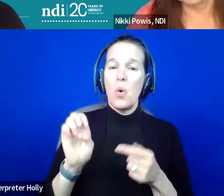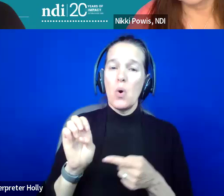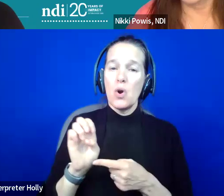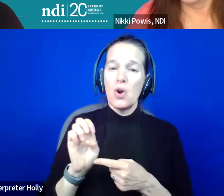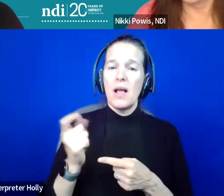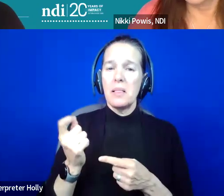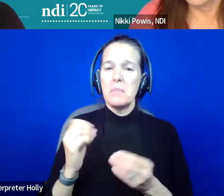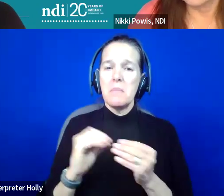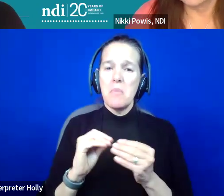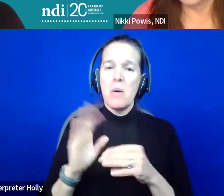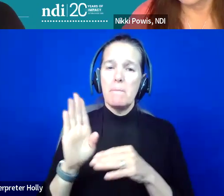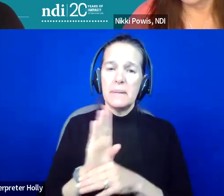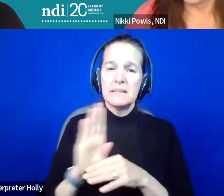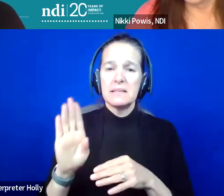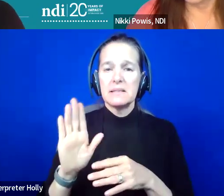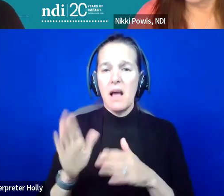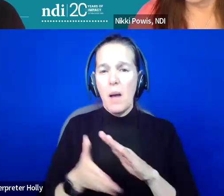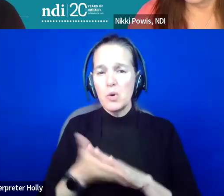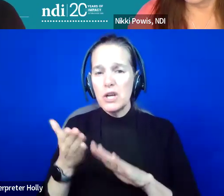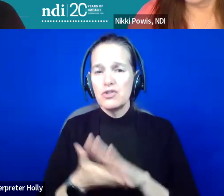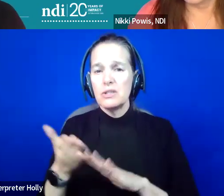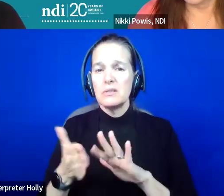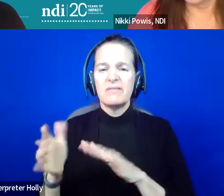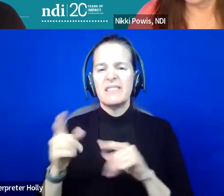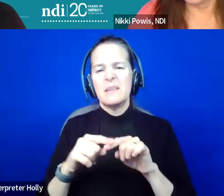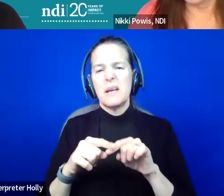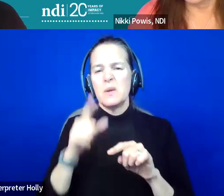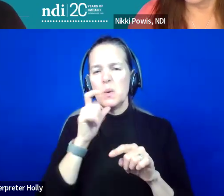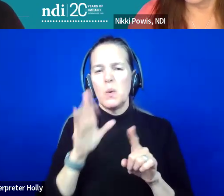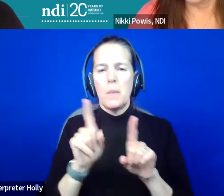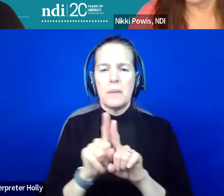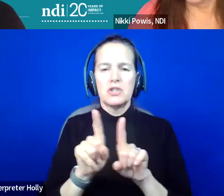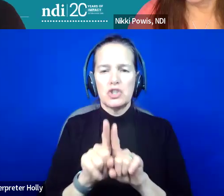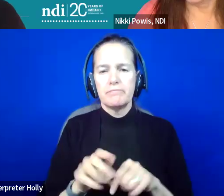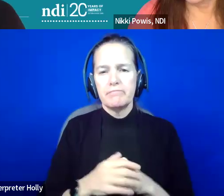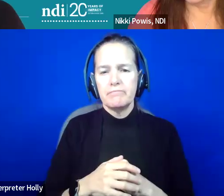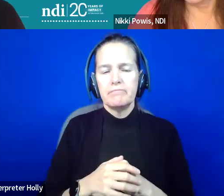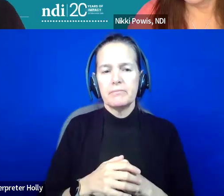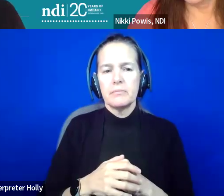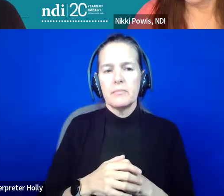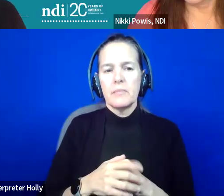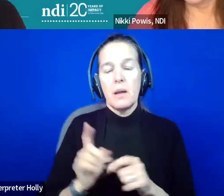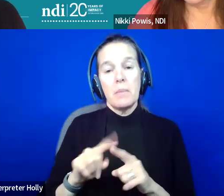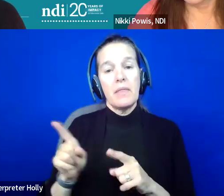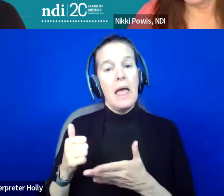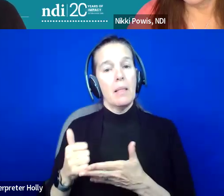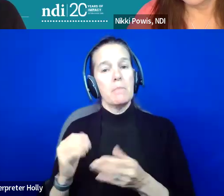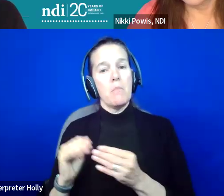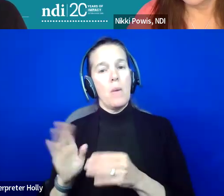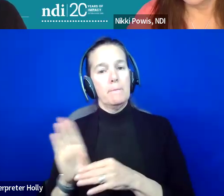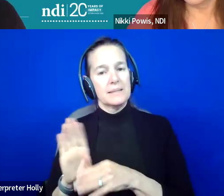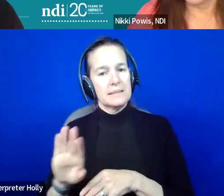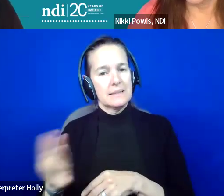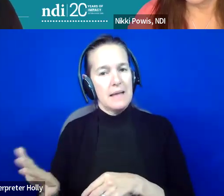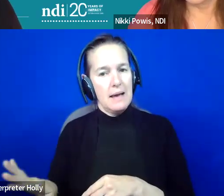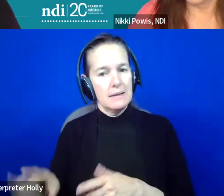more business operation type of led. Again, it depends on who your mentor is, but they help in what I've seen more on the business side of things, like how